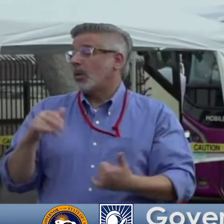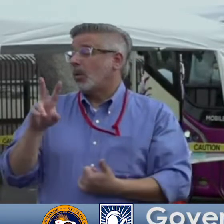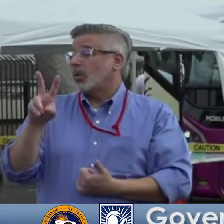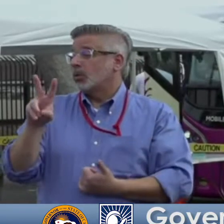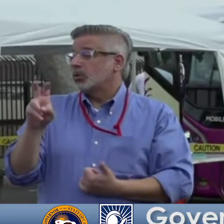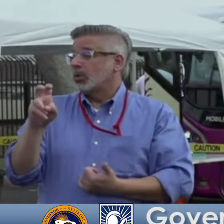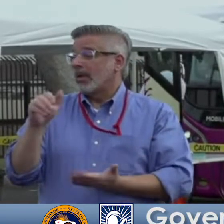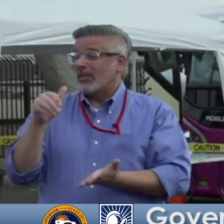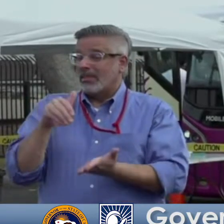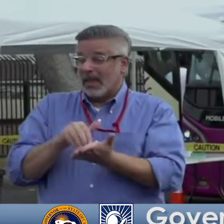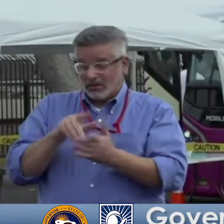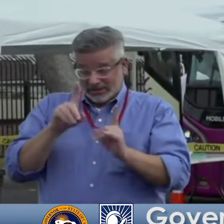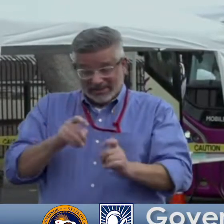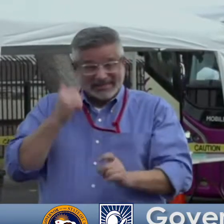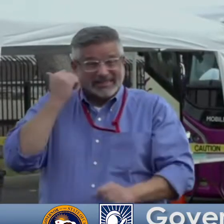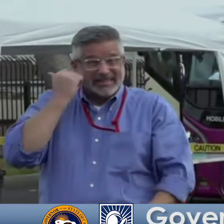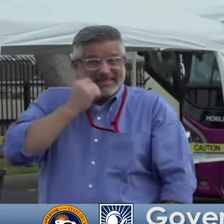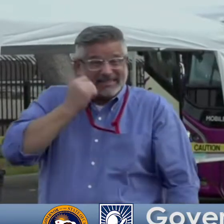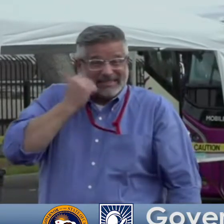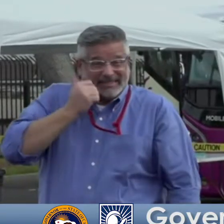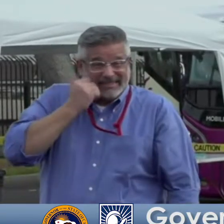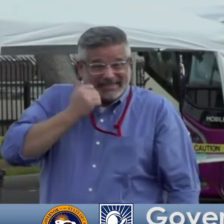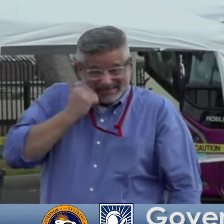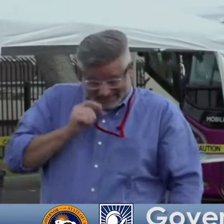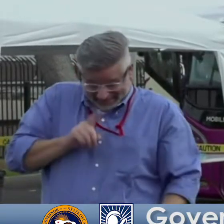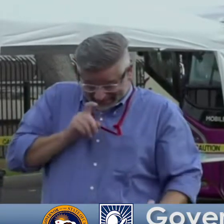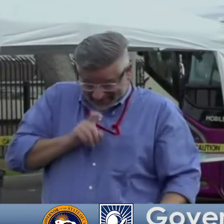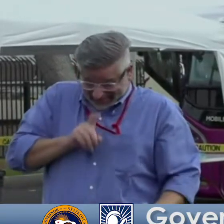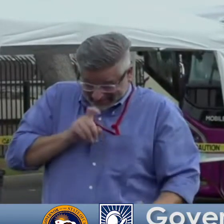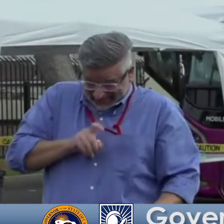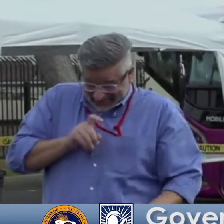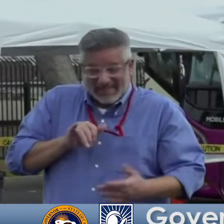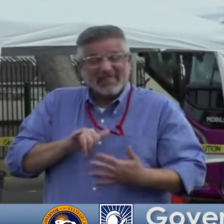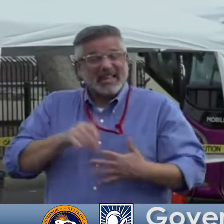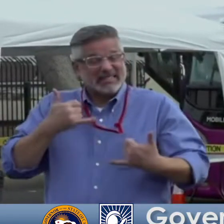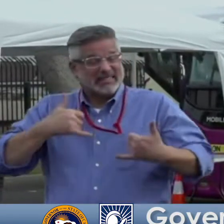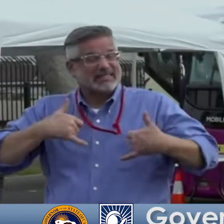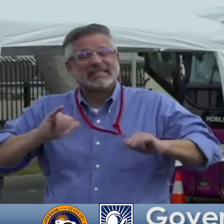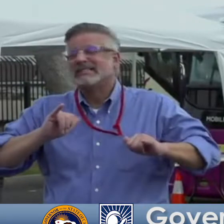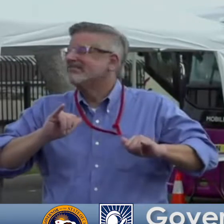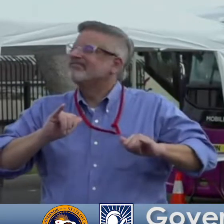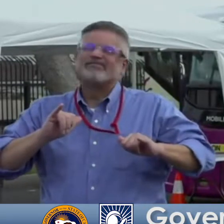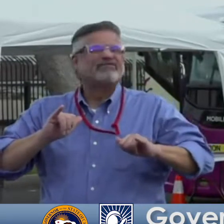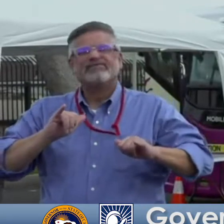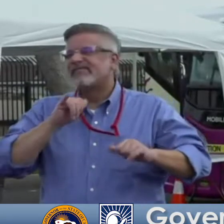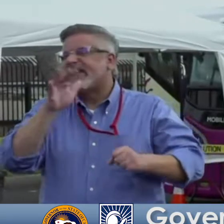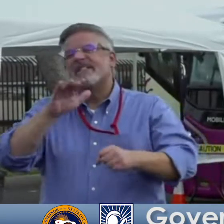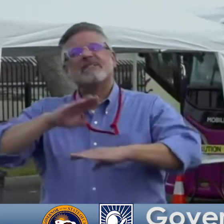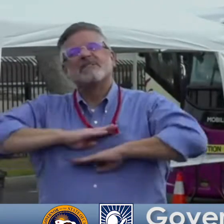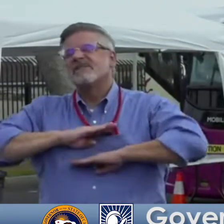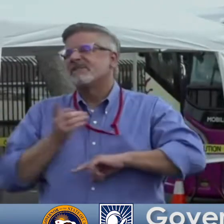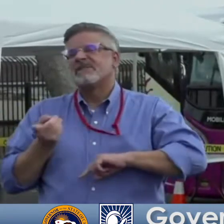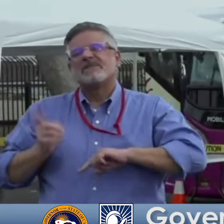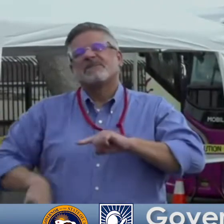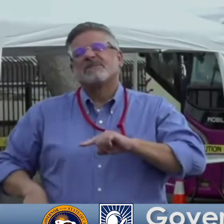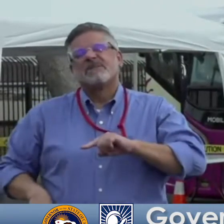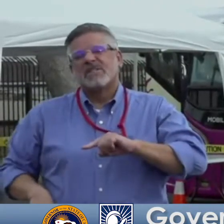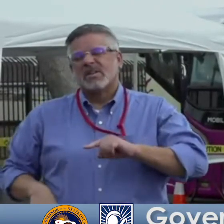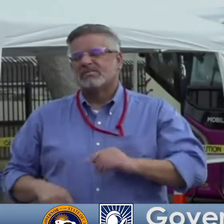200,000 tests per day, and it's amazing, but that still is not enough to meet the current